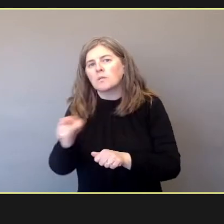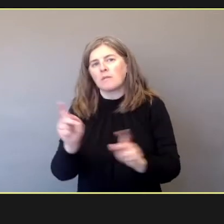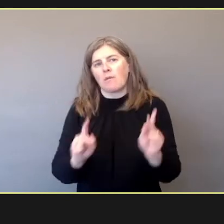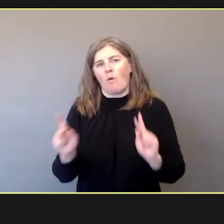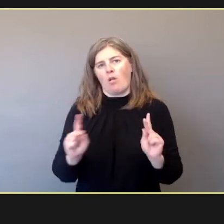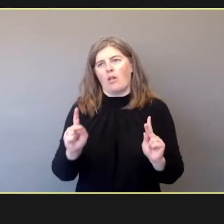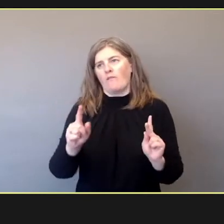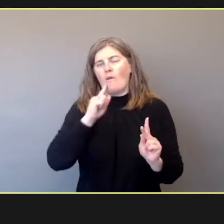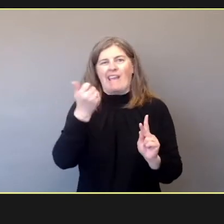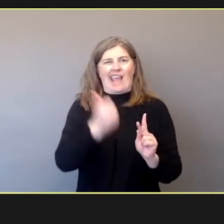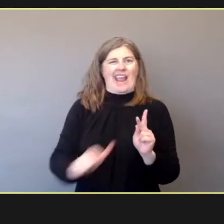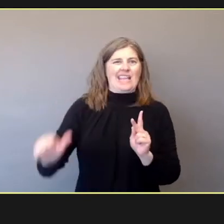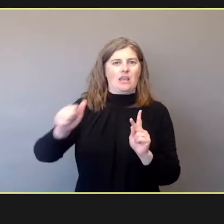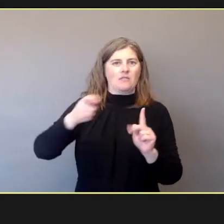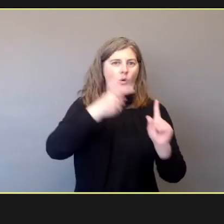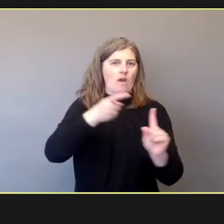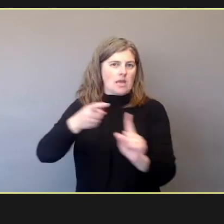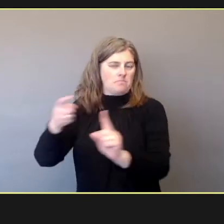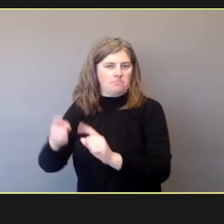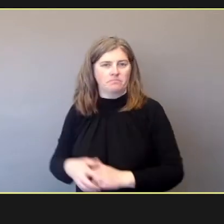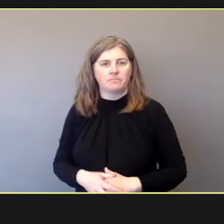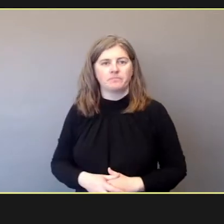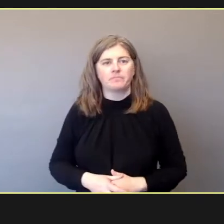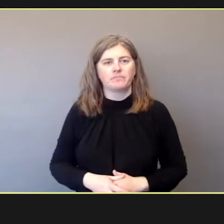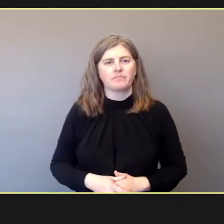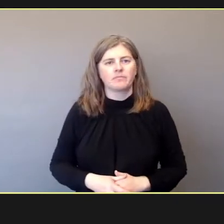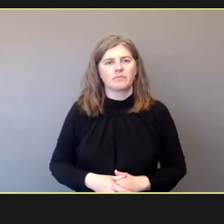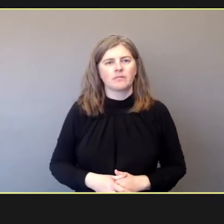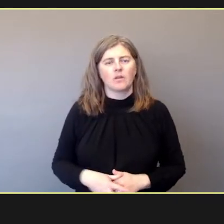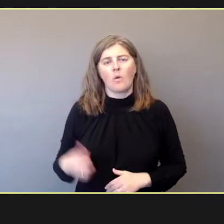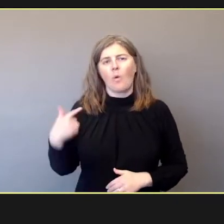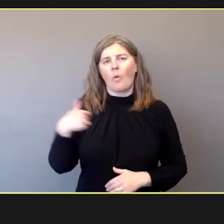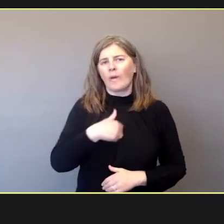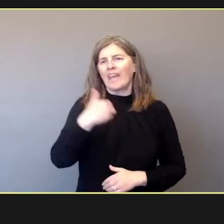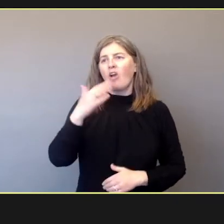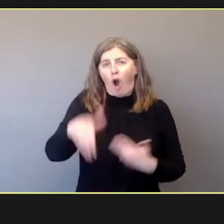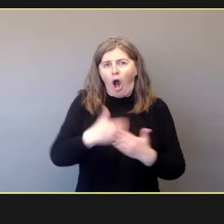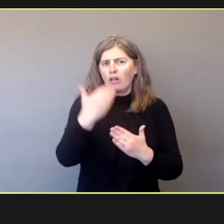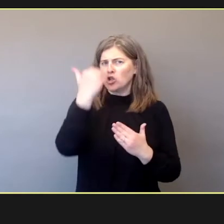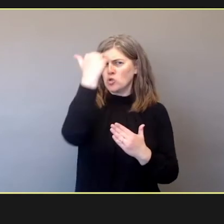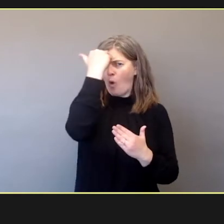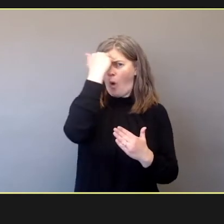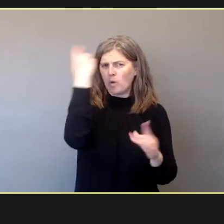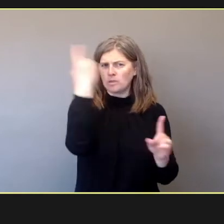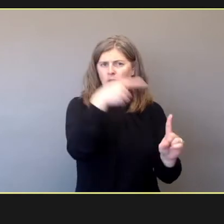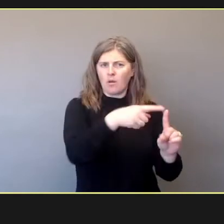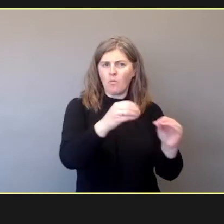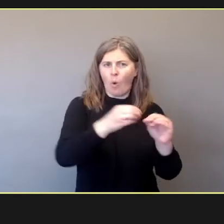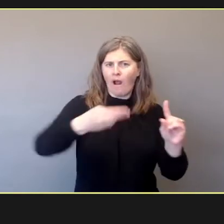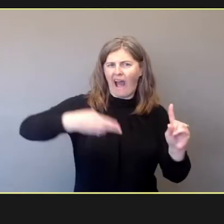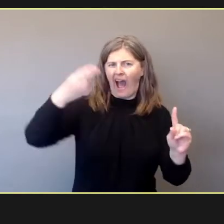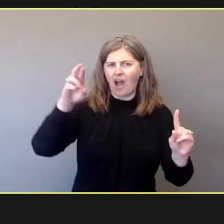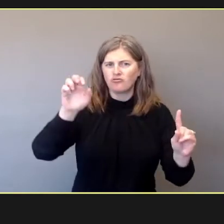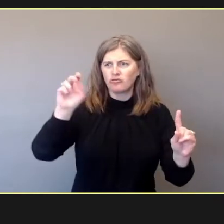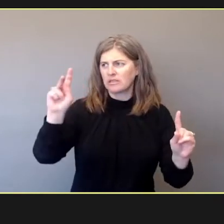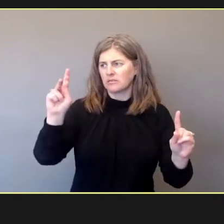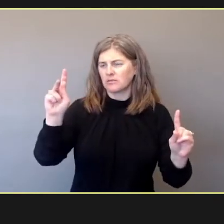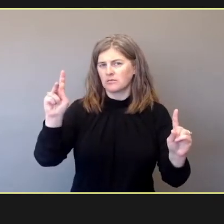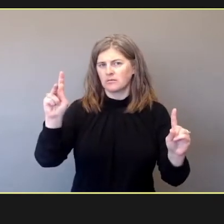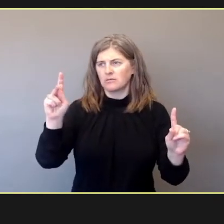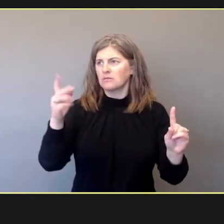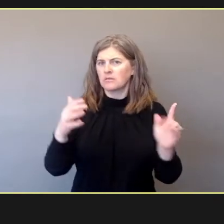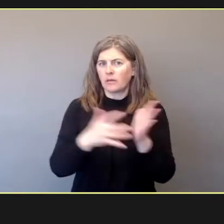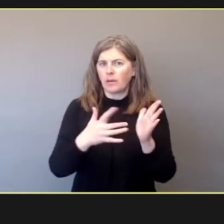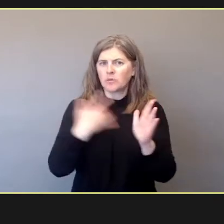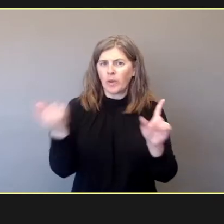any given point of time. So not only do we all know someone who is at higher risk, I mean, a lot of us live with